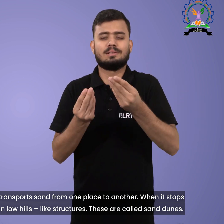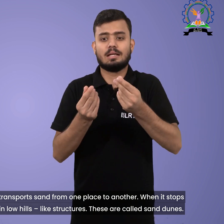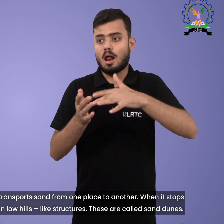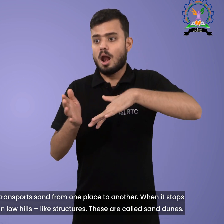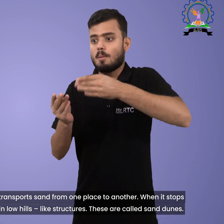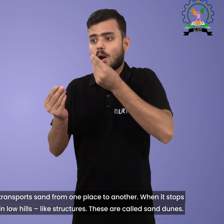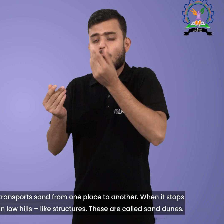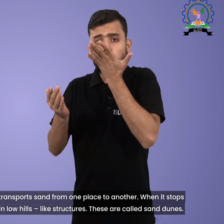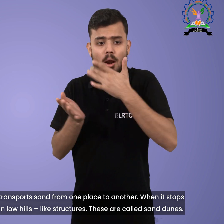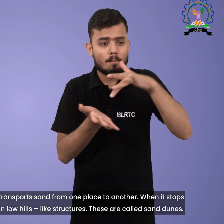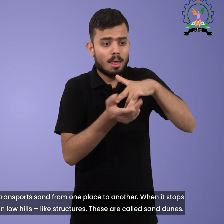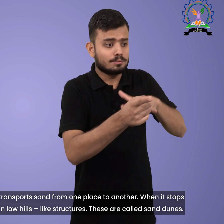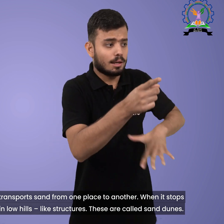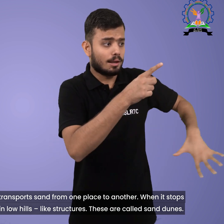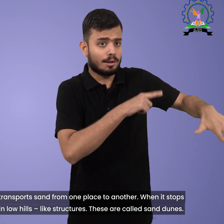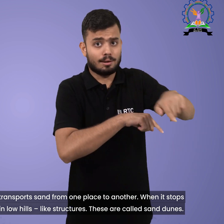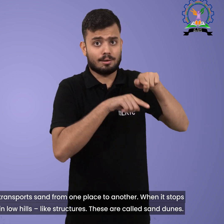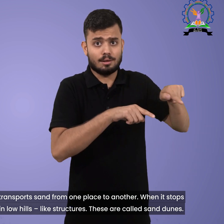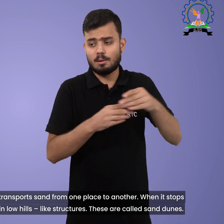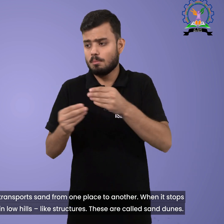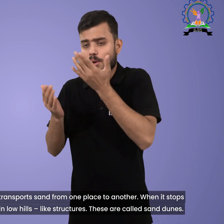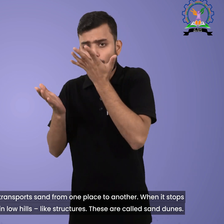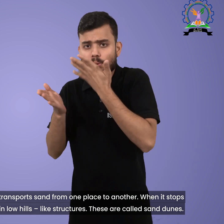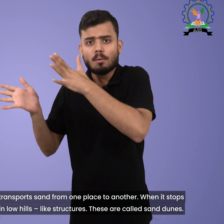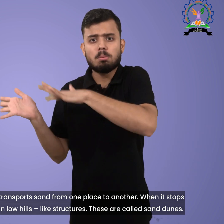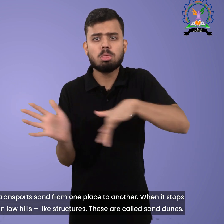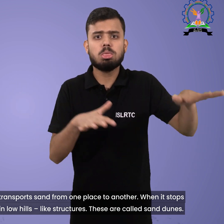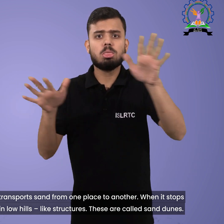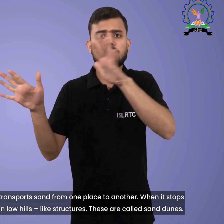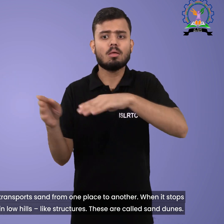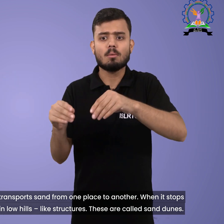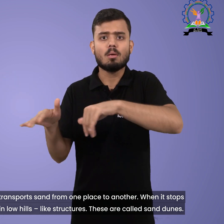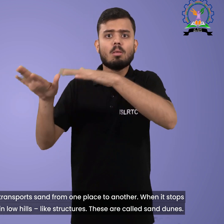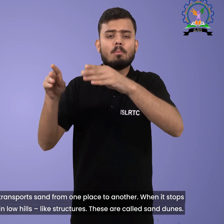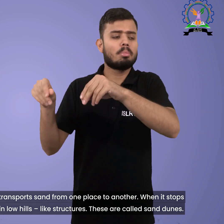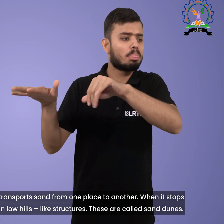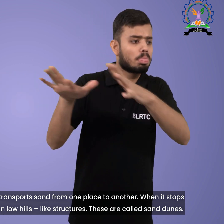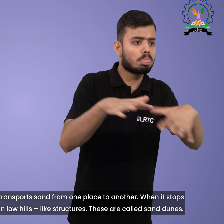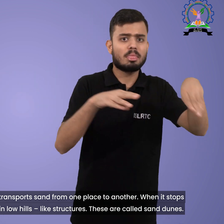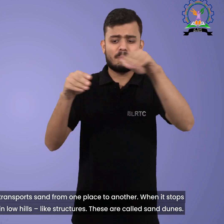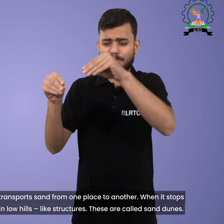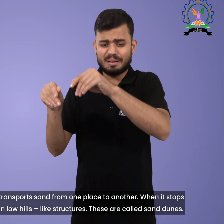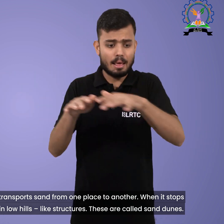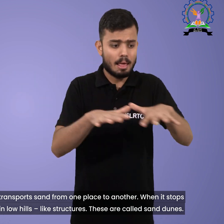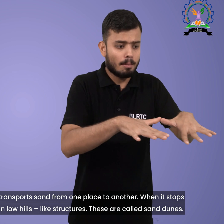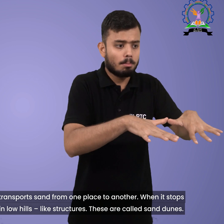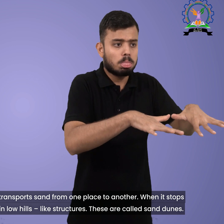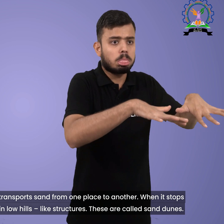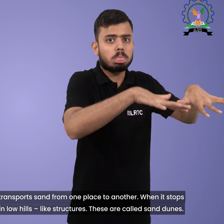sand falls and gets deposited in low hills-like structures. These are called sand dunes.